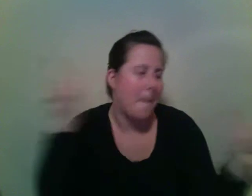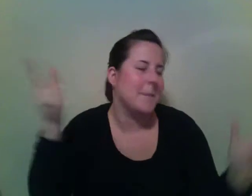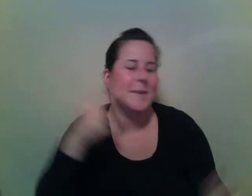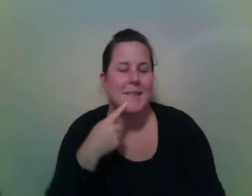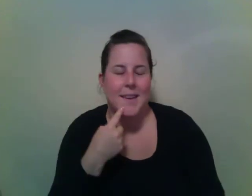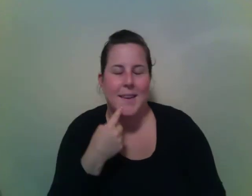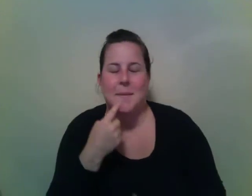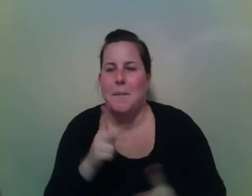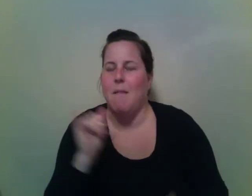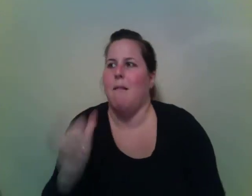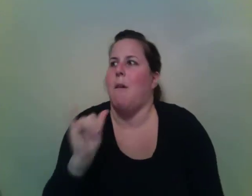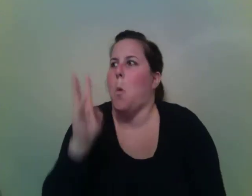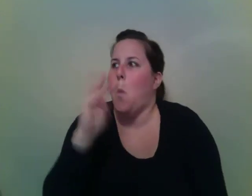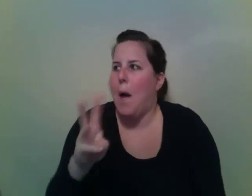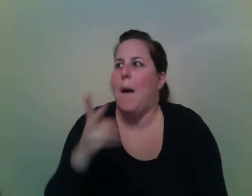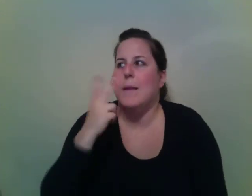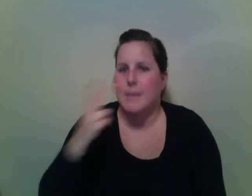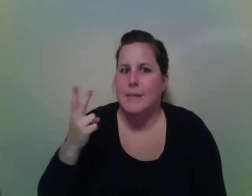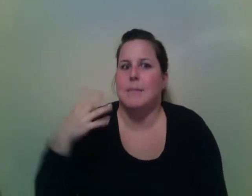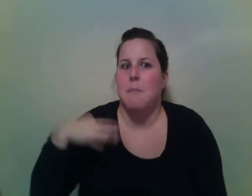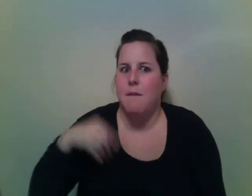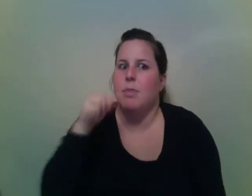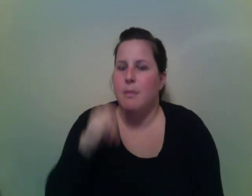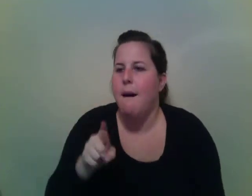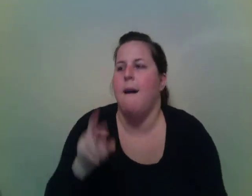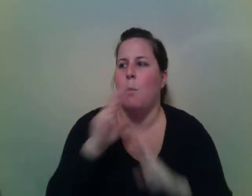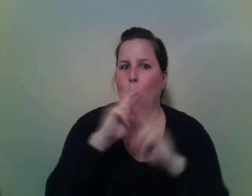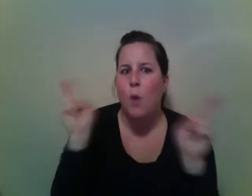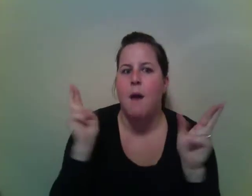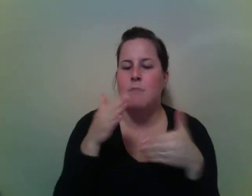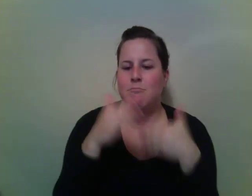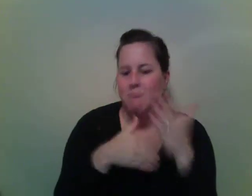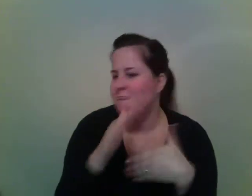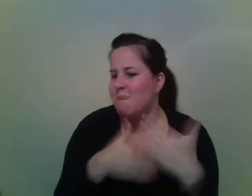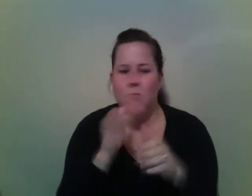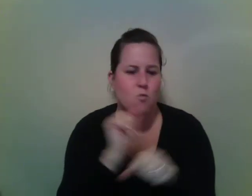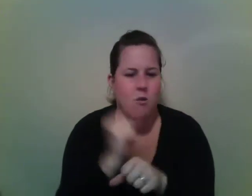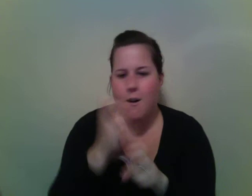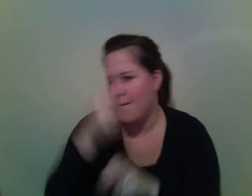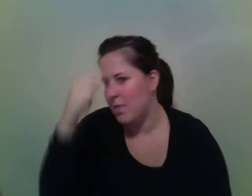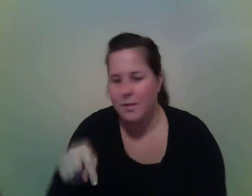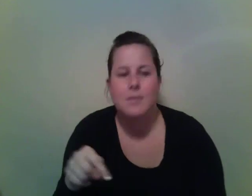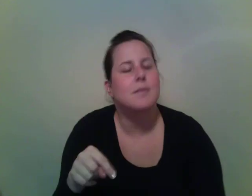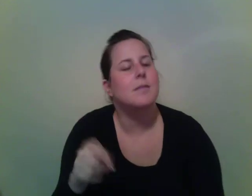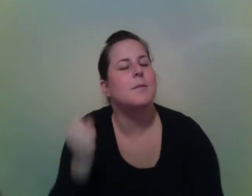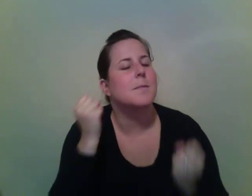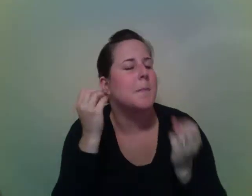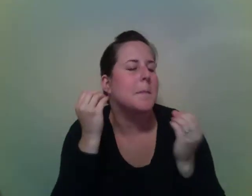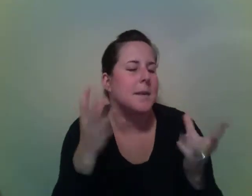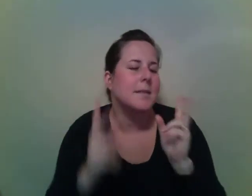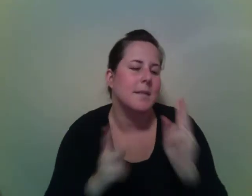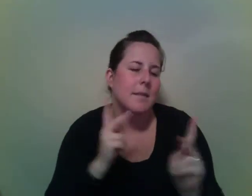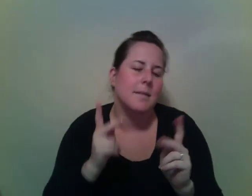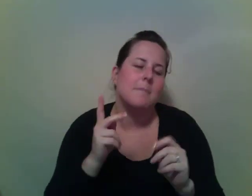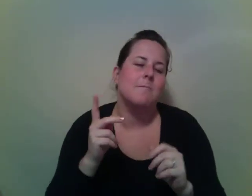I see where this is headed. I am ready to put the pedal to the metal. And so many times, strategically placing has